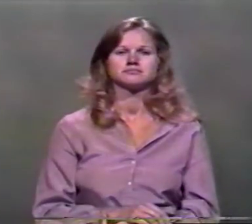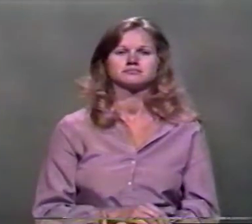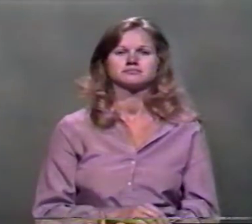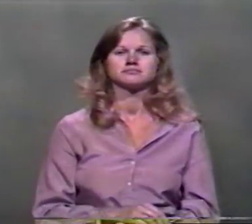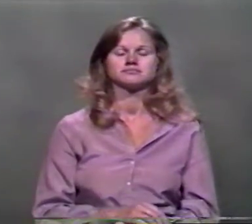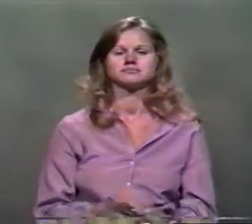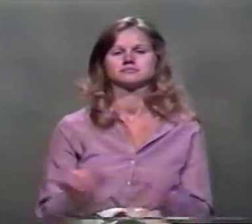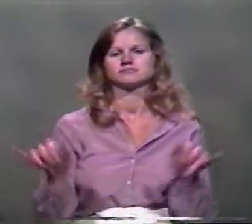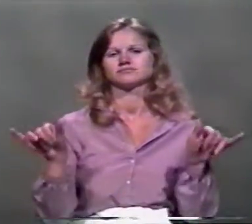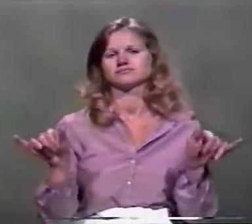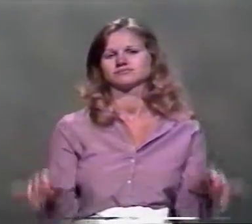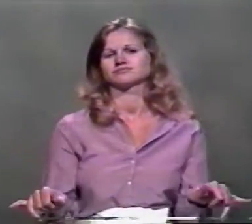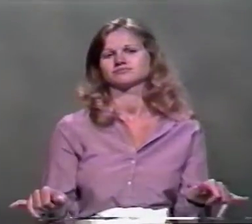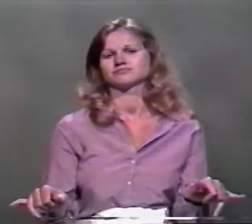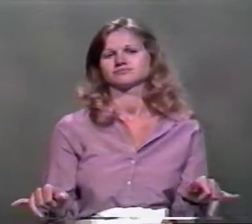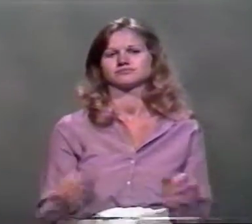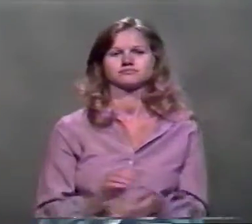Remain the same.